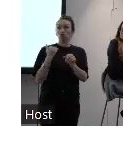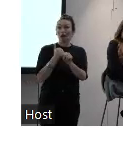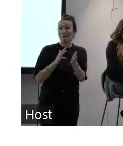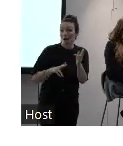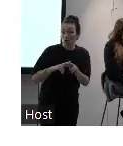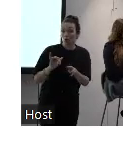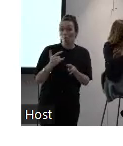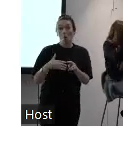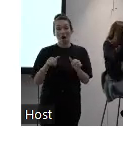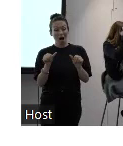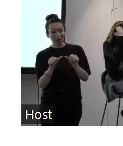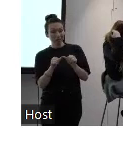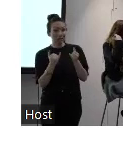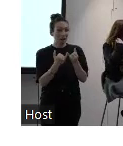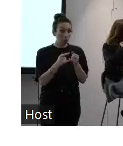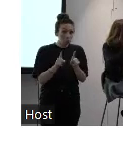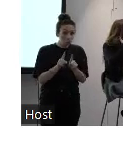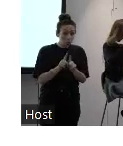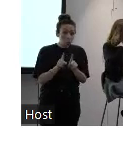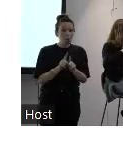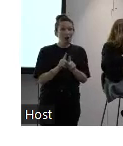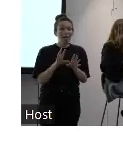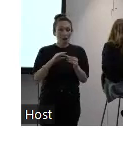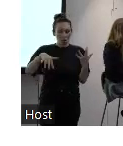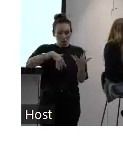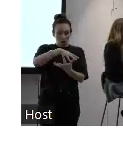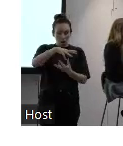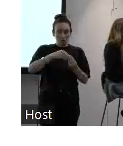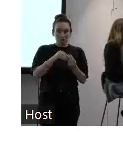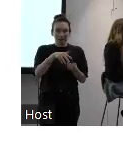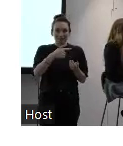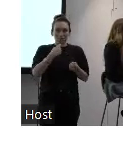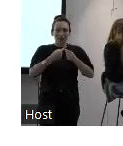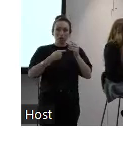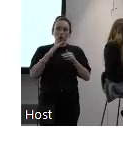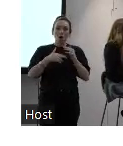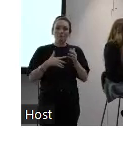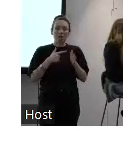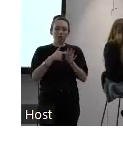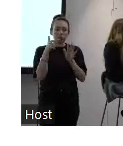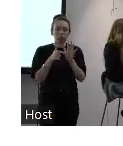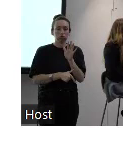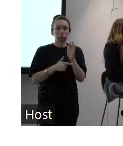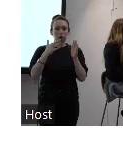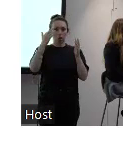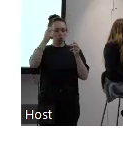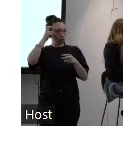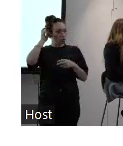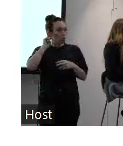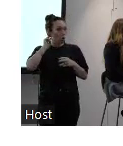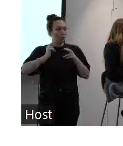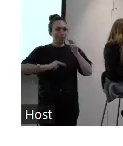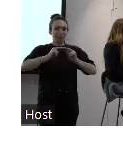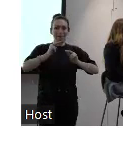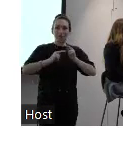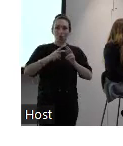and uncles. And then we combine this with detailed neurodevelopmental assessments. And that means